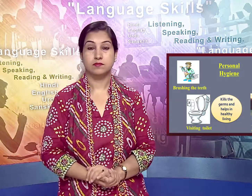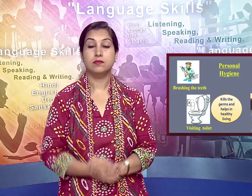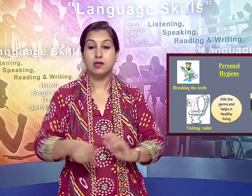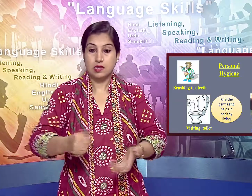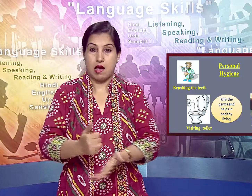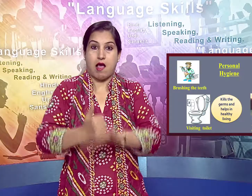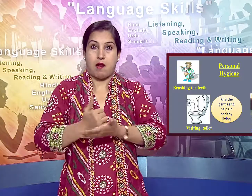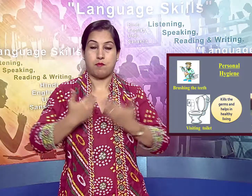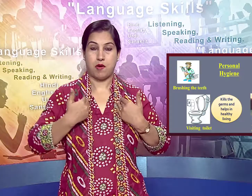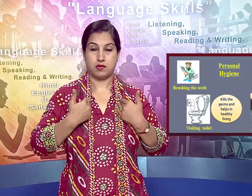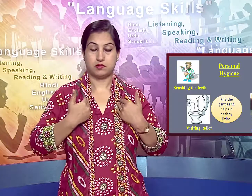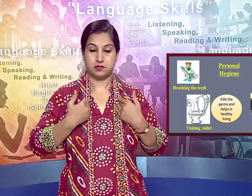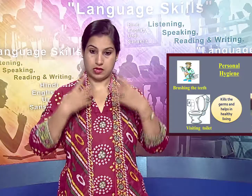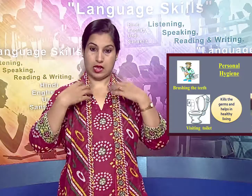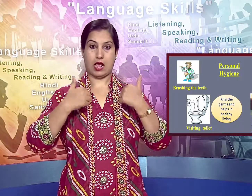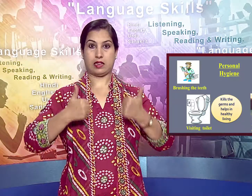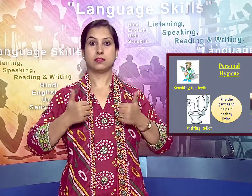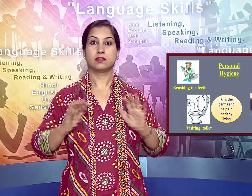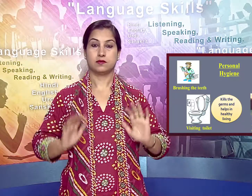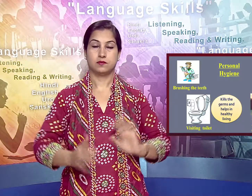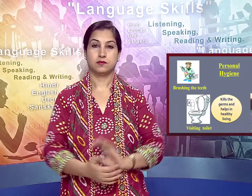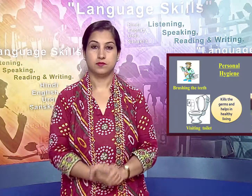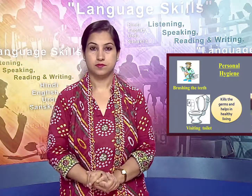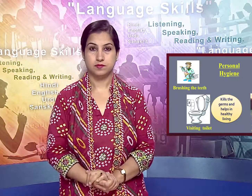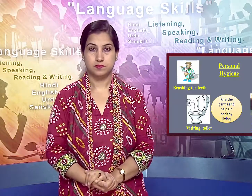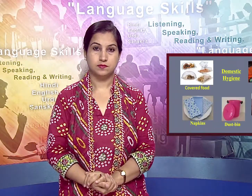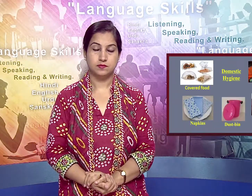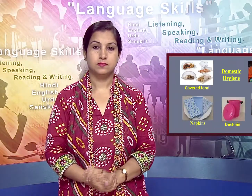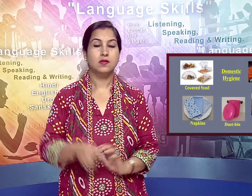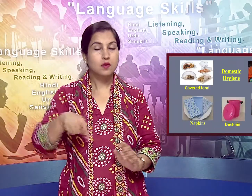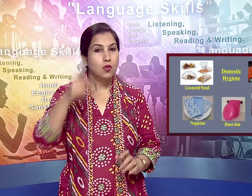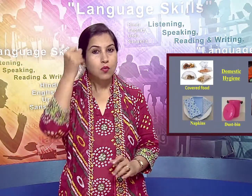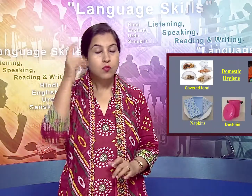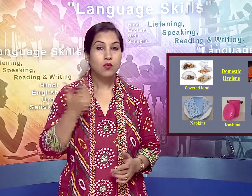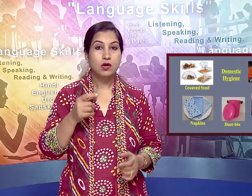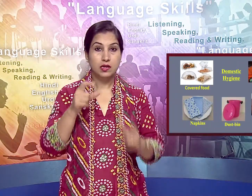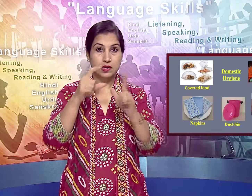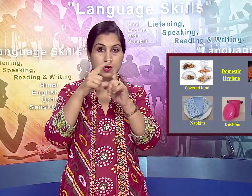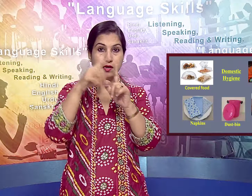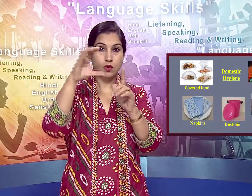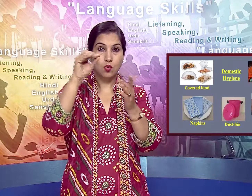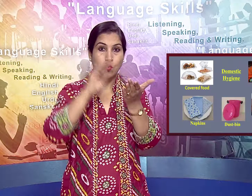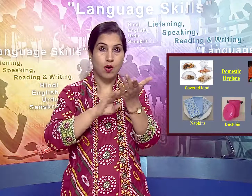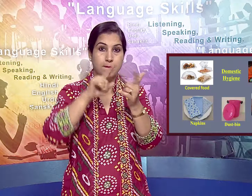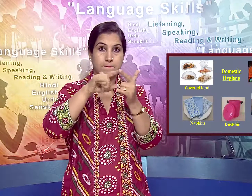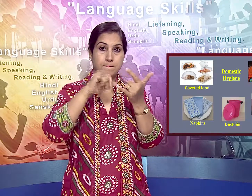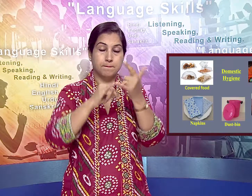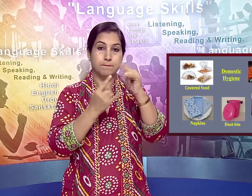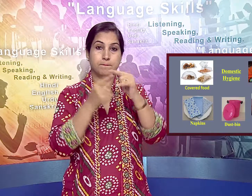it helps us to be healthy. Now let's understand domestic hygiene.